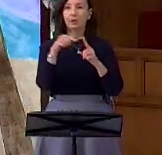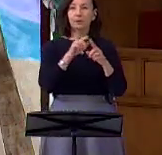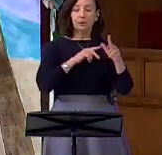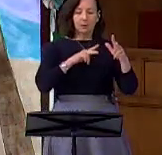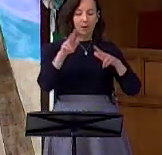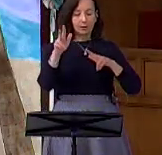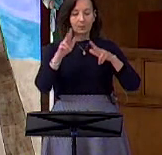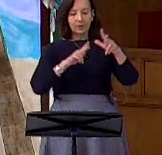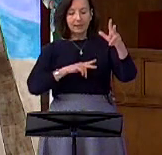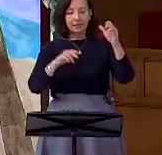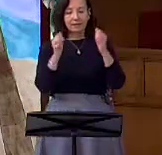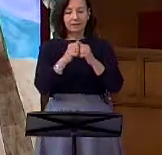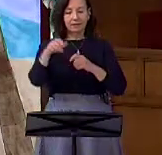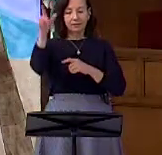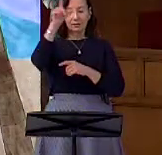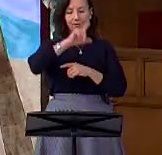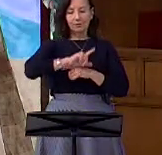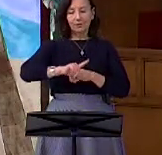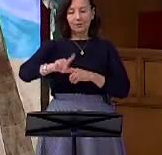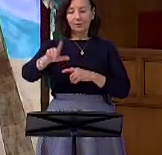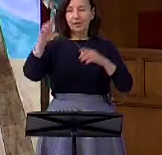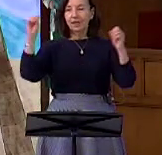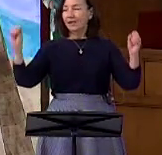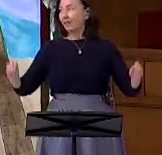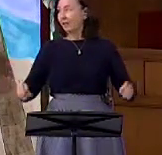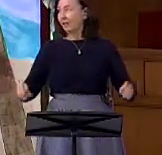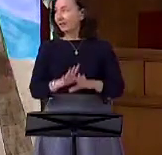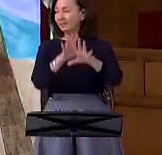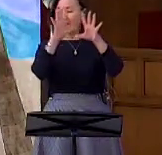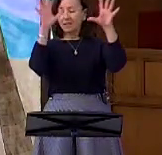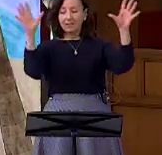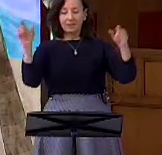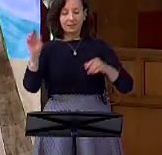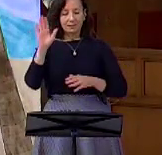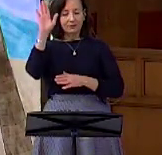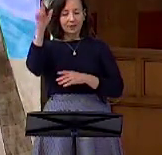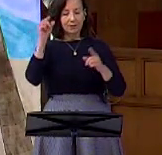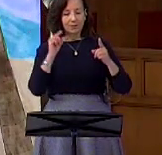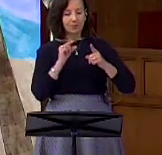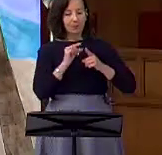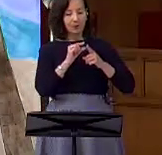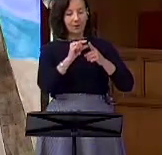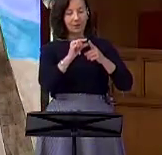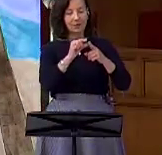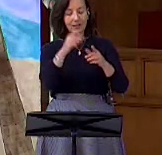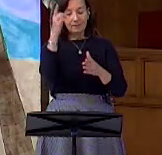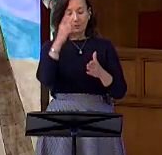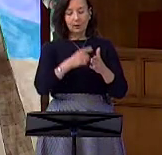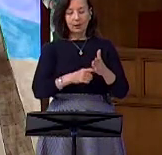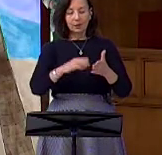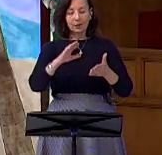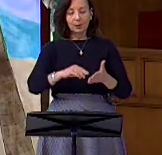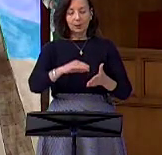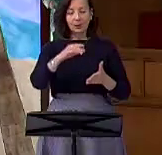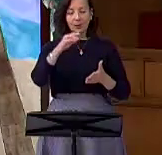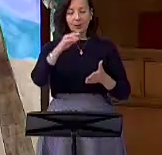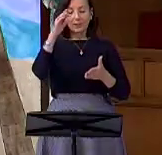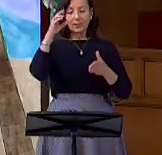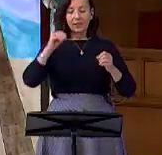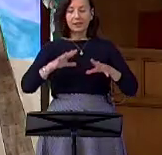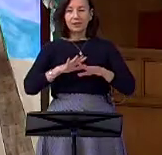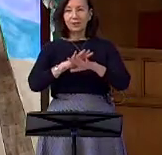When we walk with the Lord in the light of His word, what a